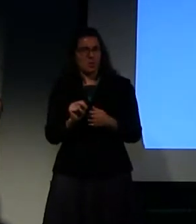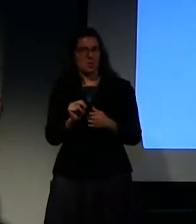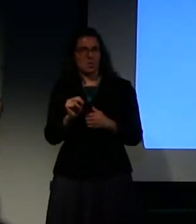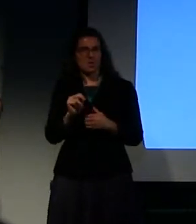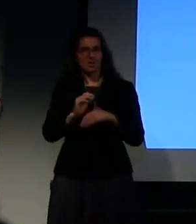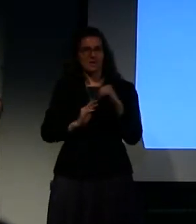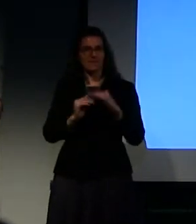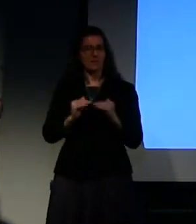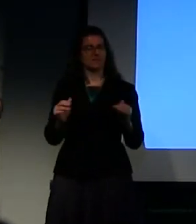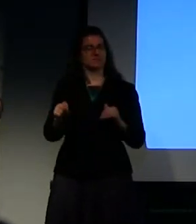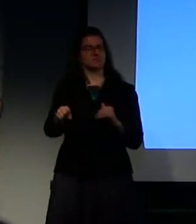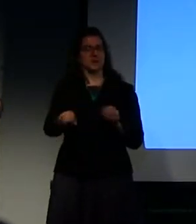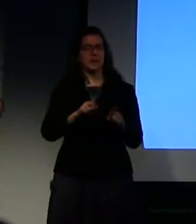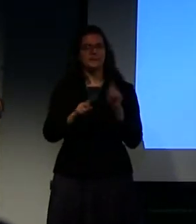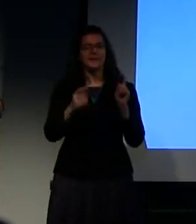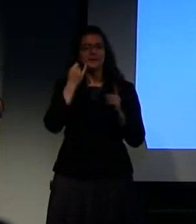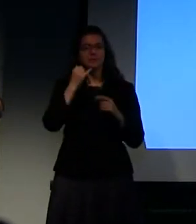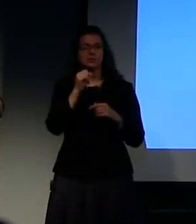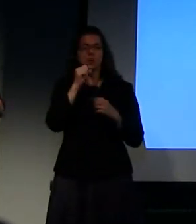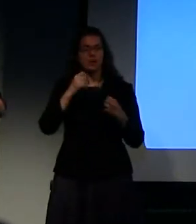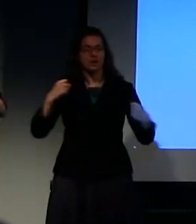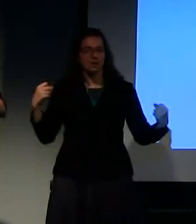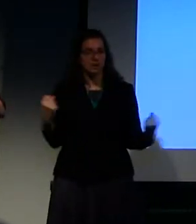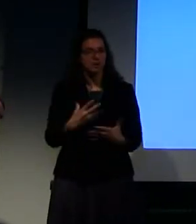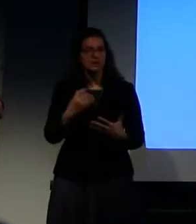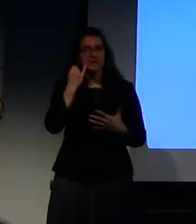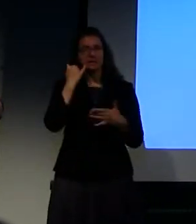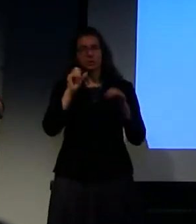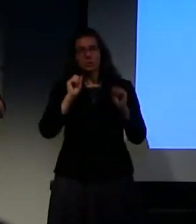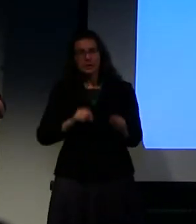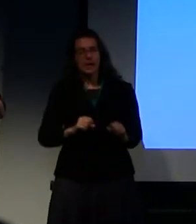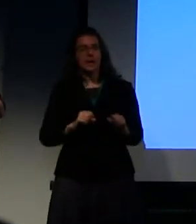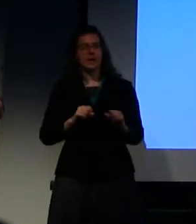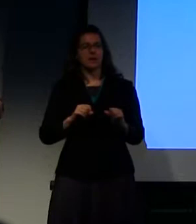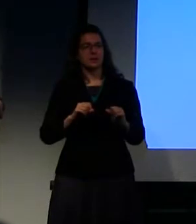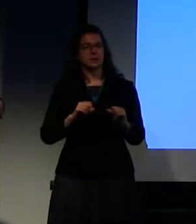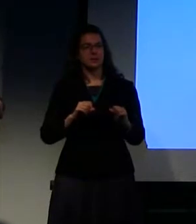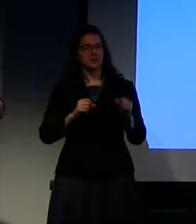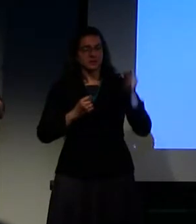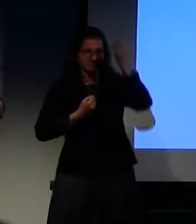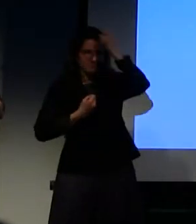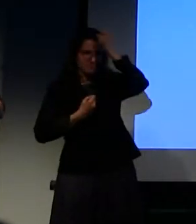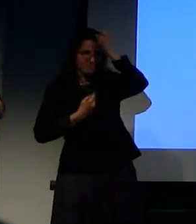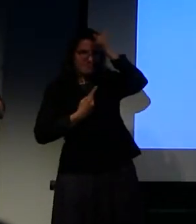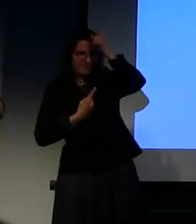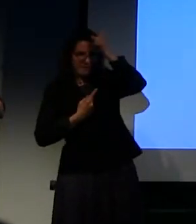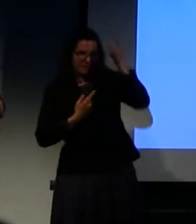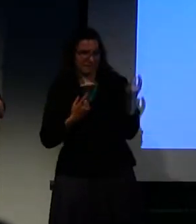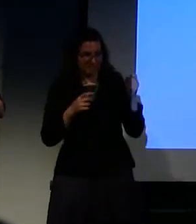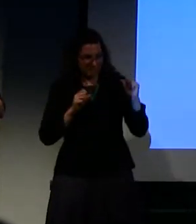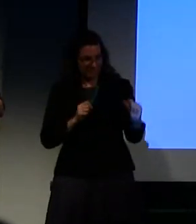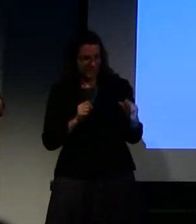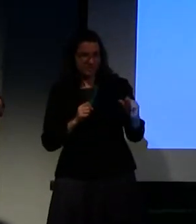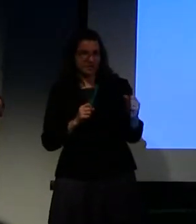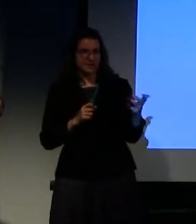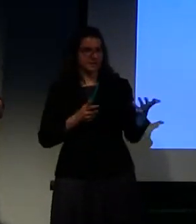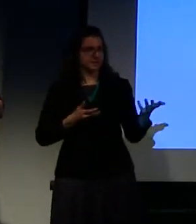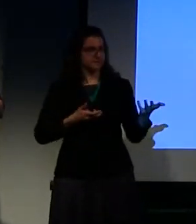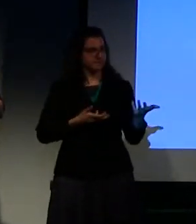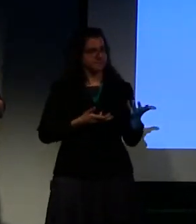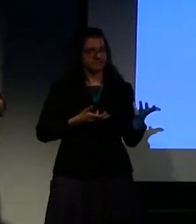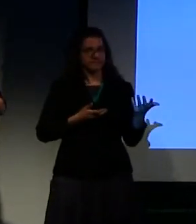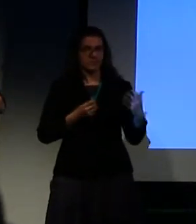it? What if you actually engage with it in a level where you can provide empathy? You can